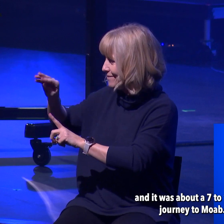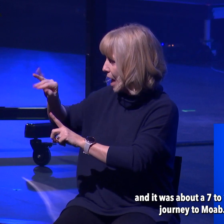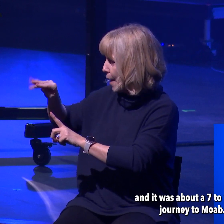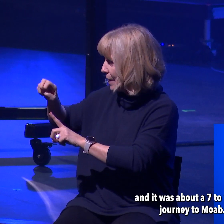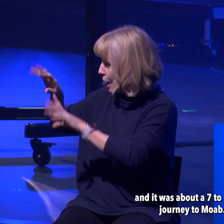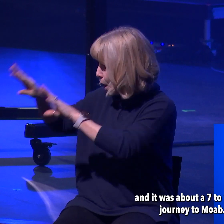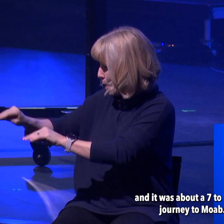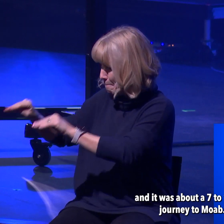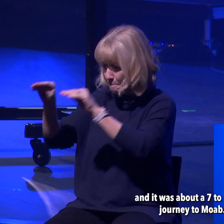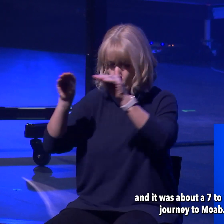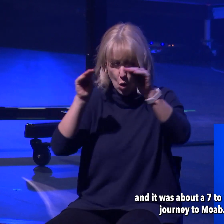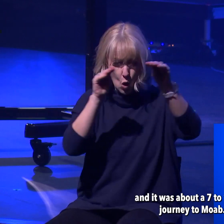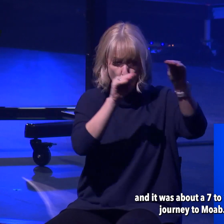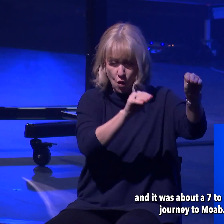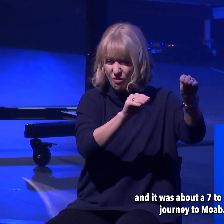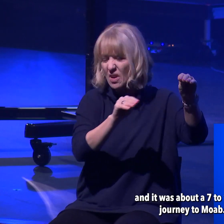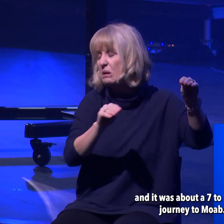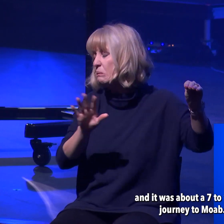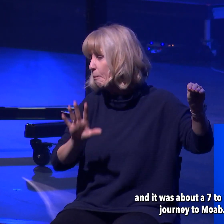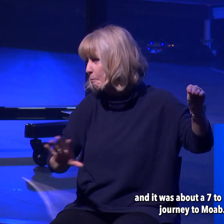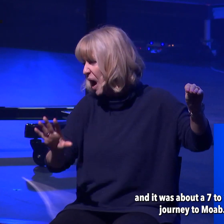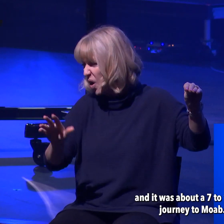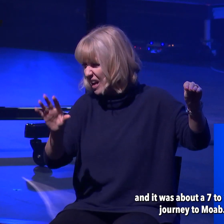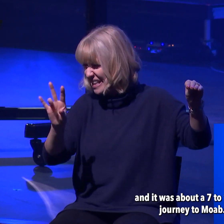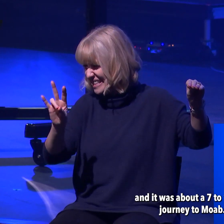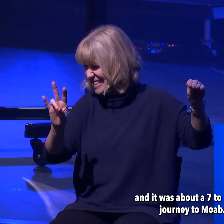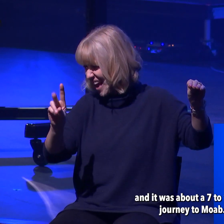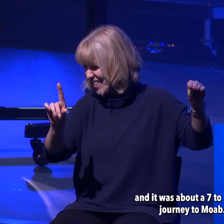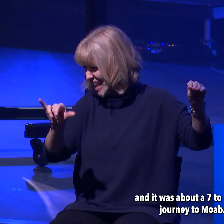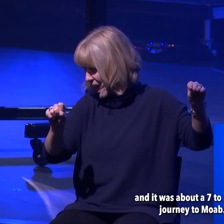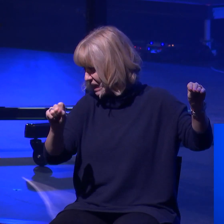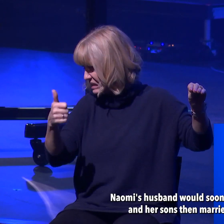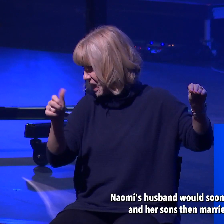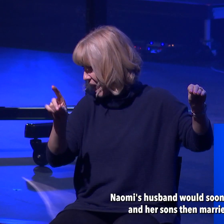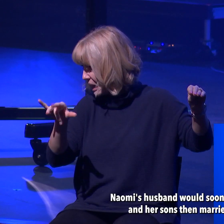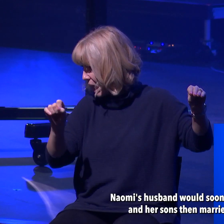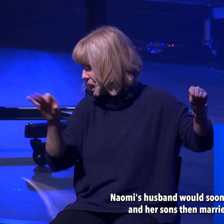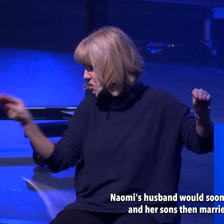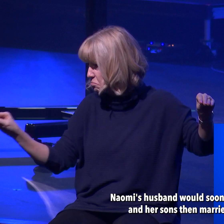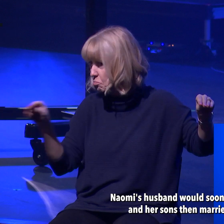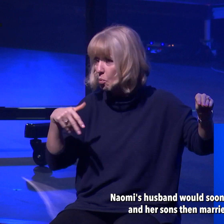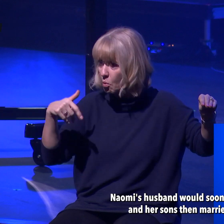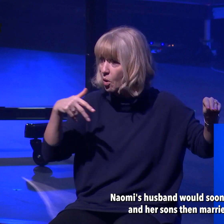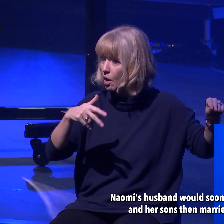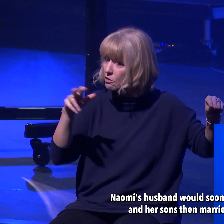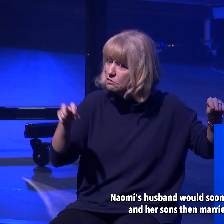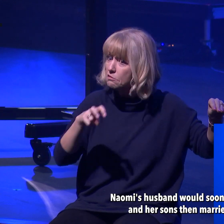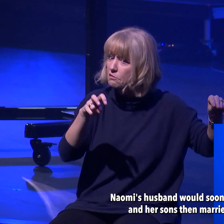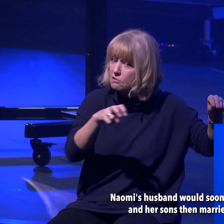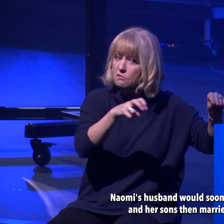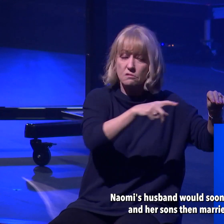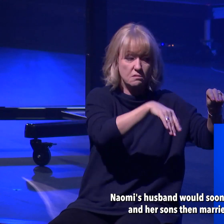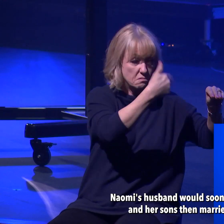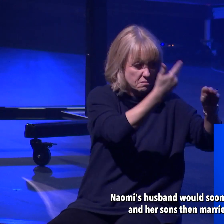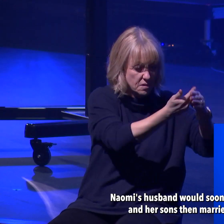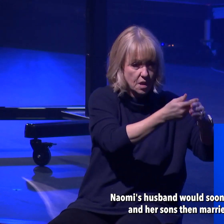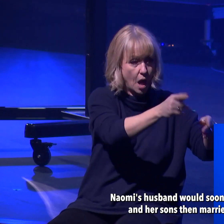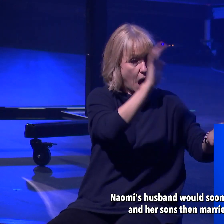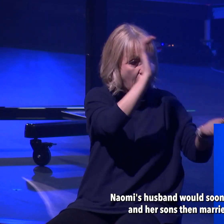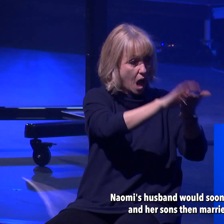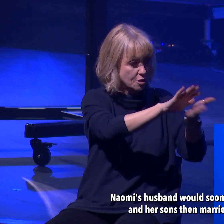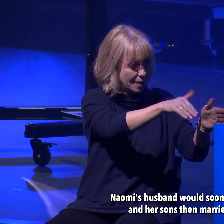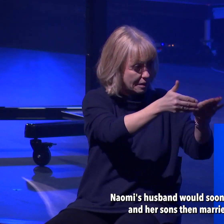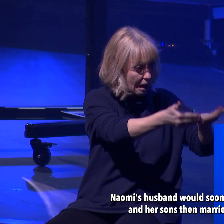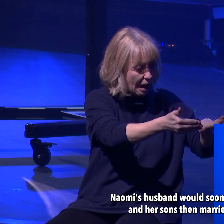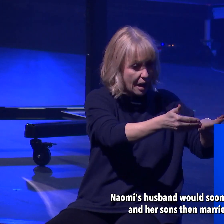live there. And it was about a 7 to 10 day journey to Moab. Naomi's husband would soon die in Moab, and